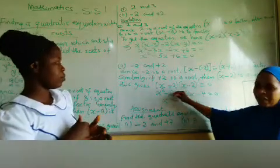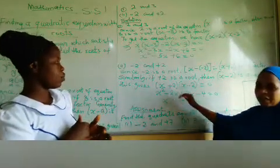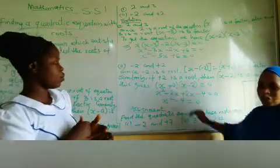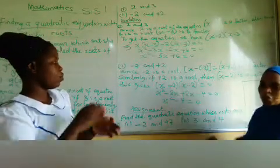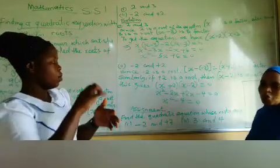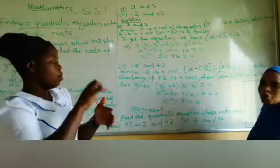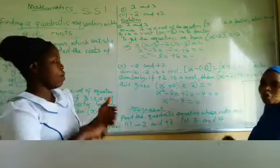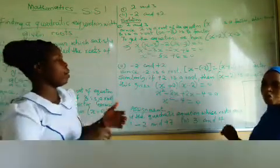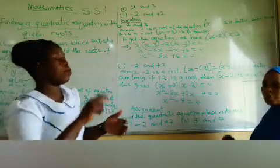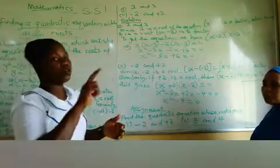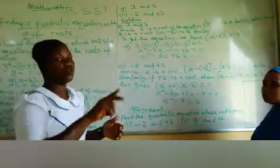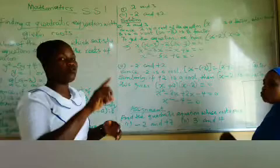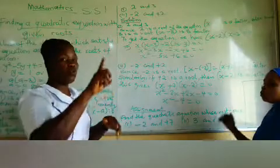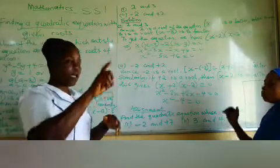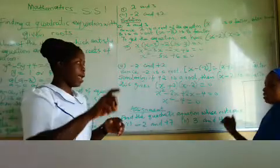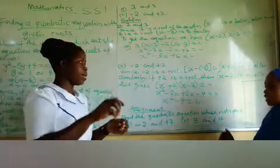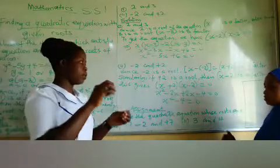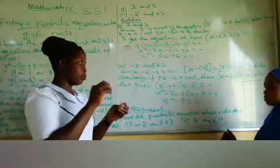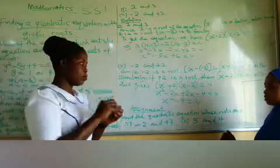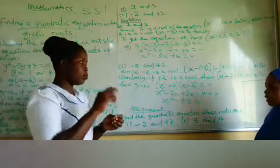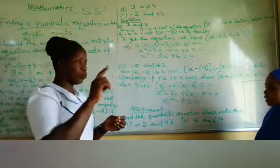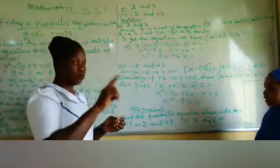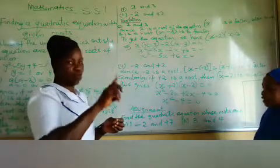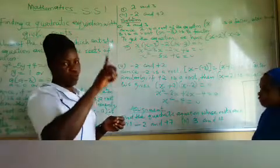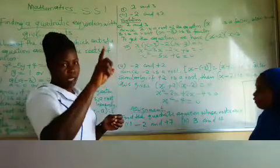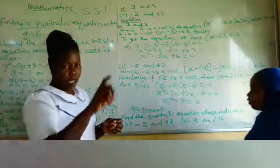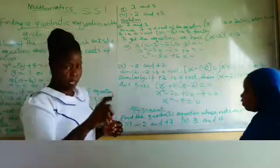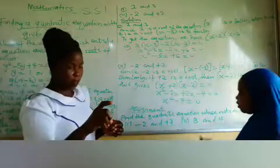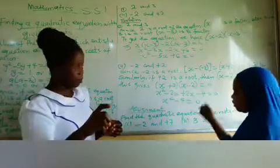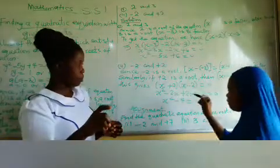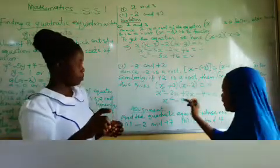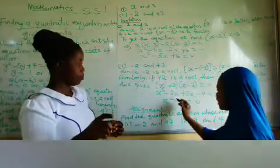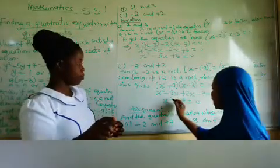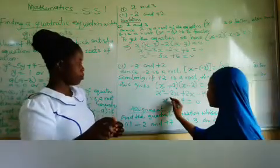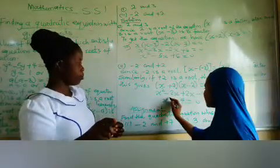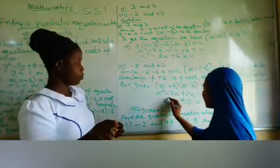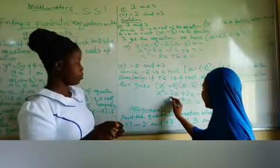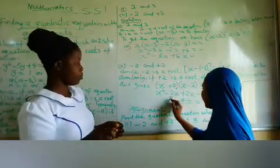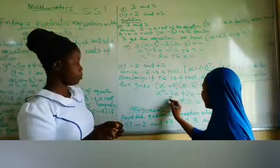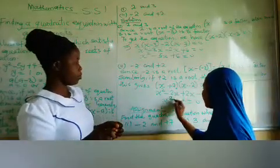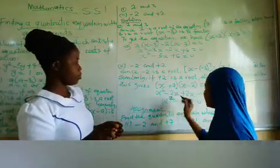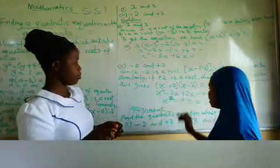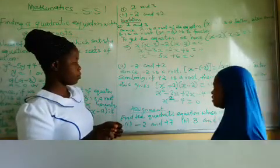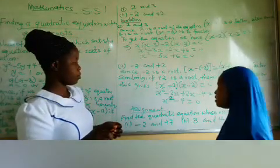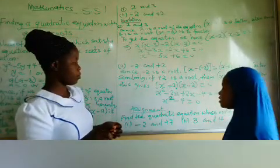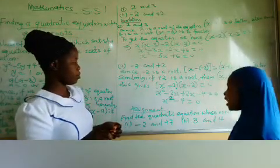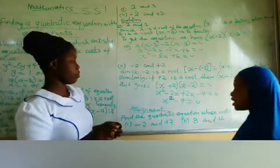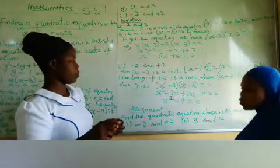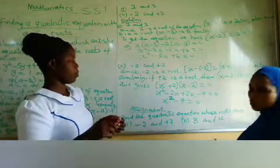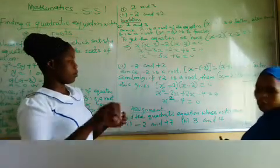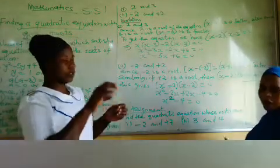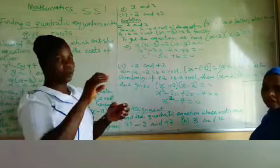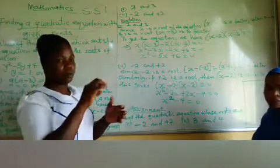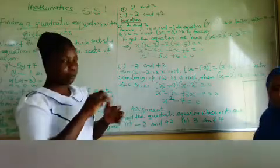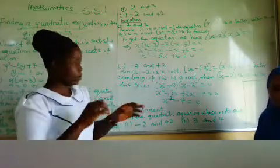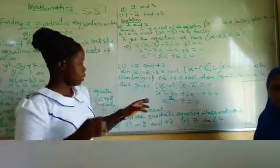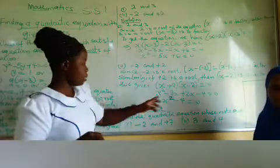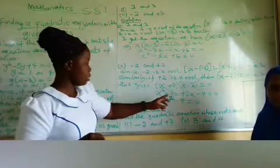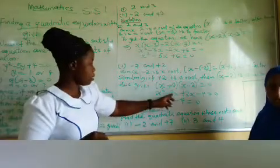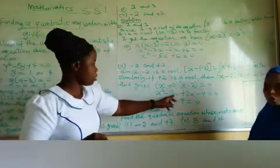the two middle terms. Therefore, the final answer here is x squared minus